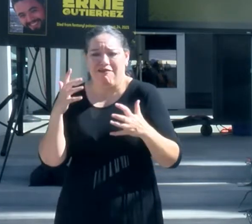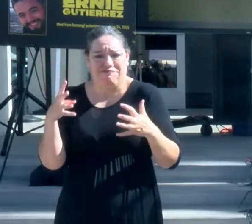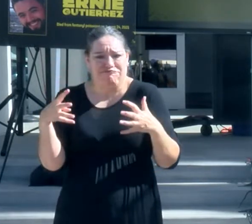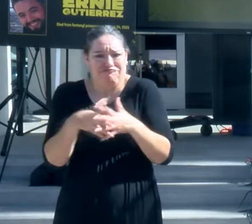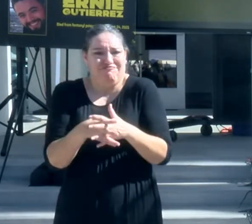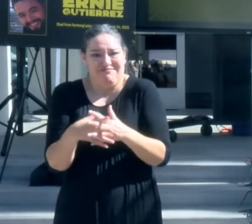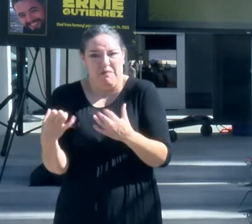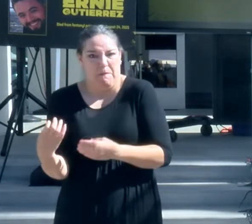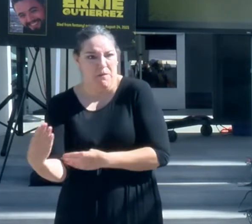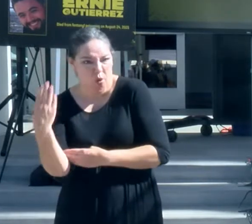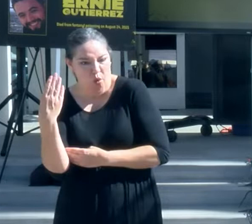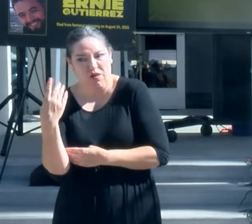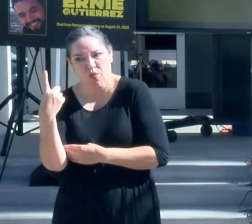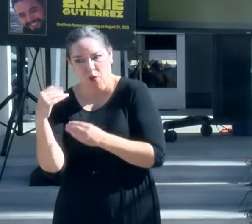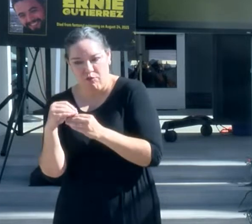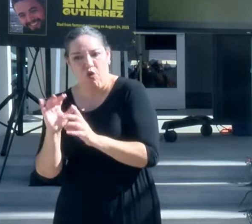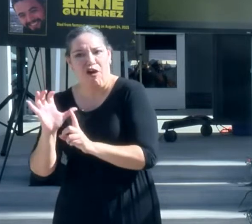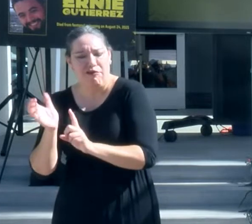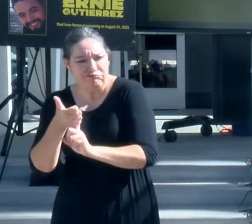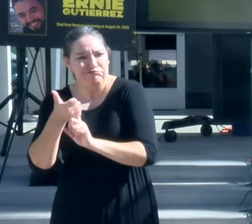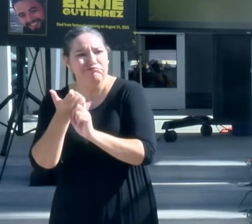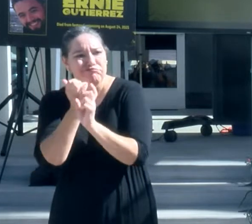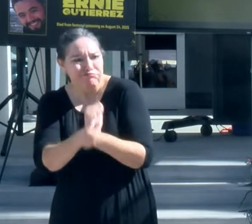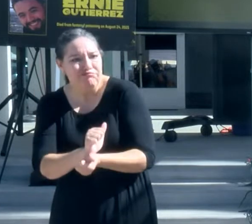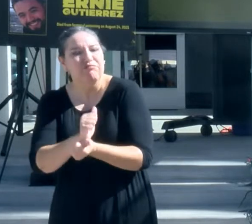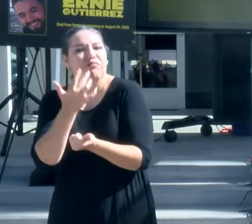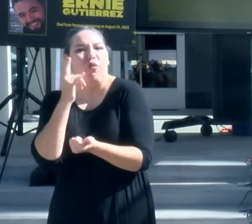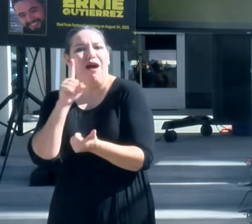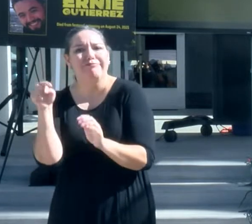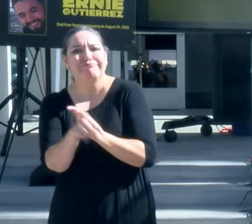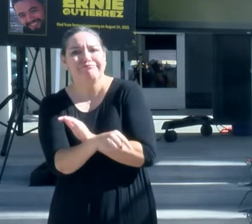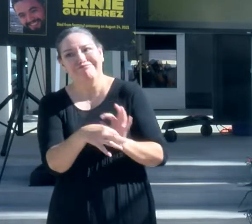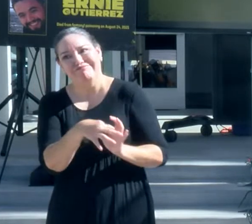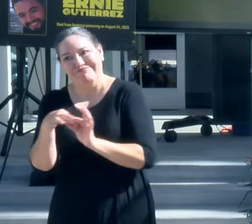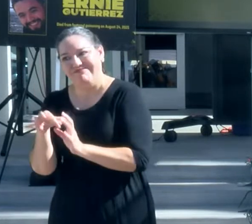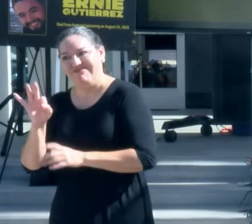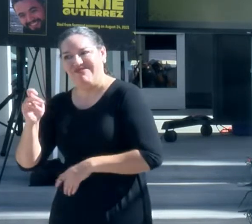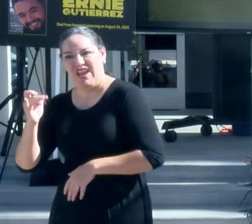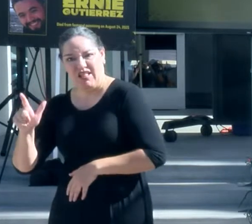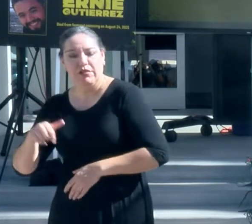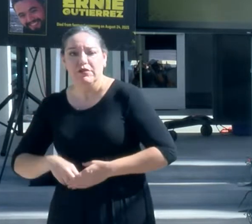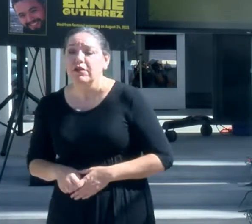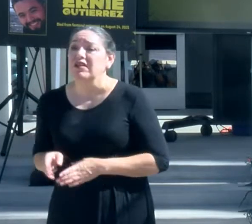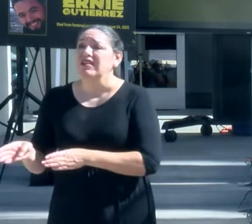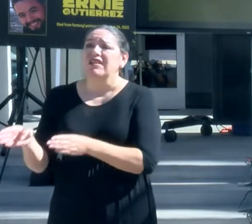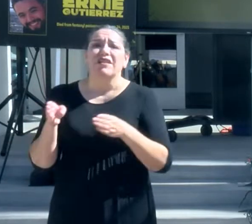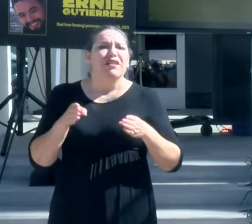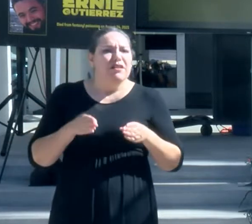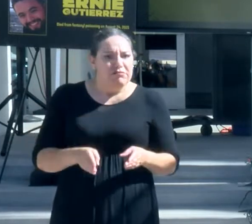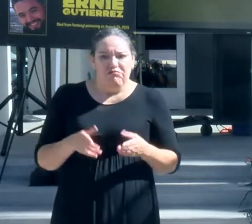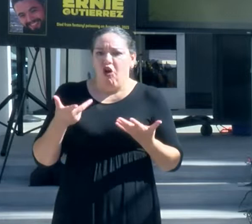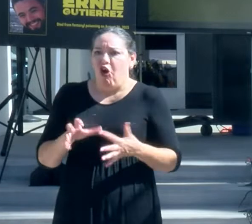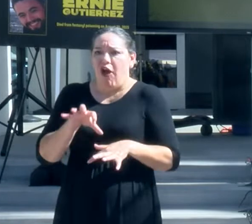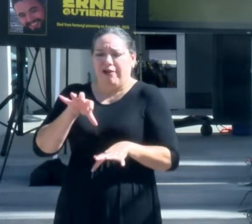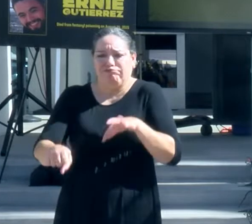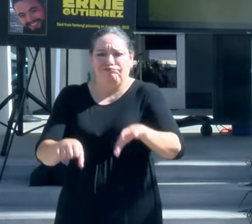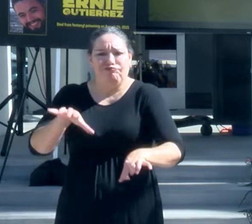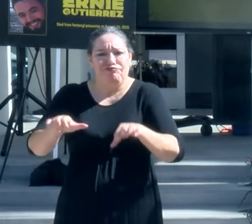for homicide this morning. Our agency alone has also seized